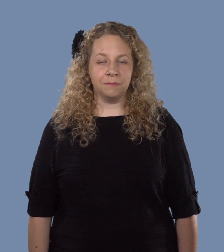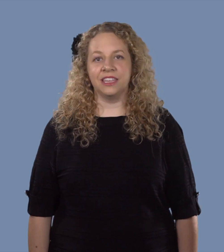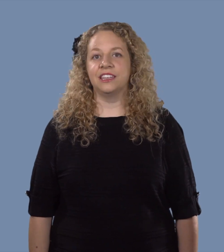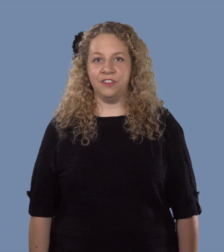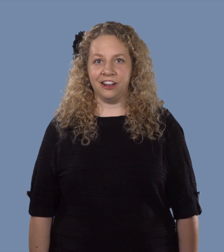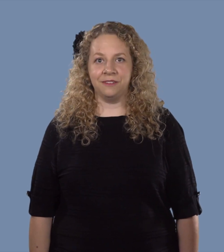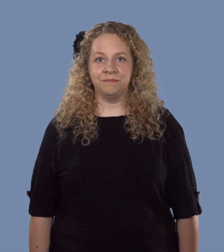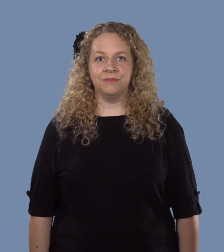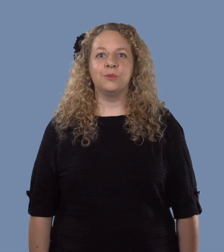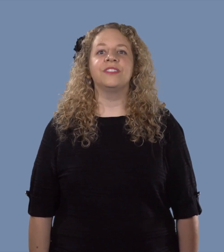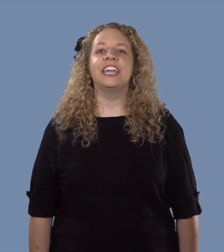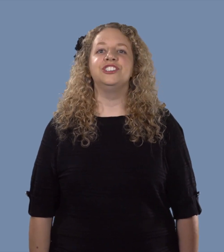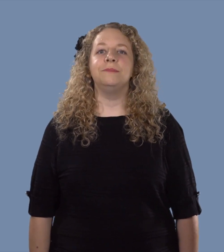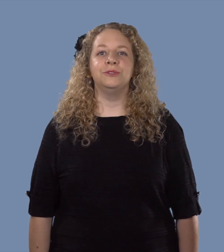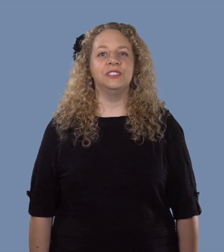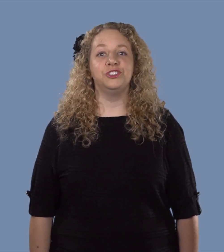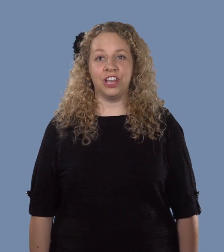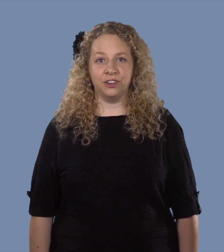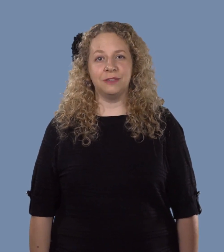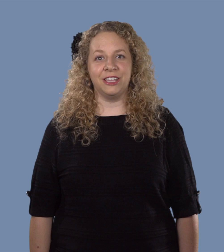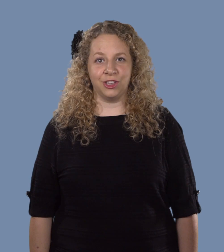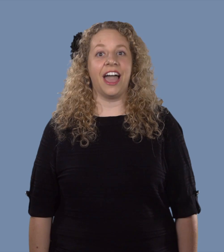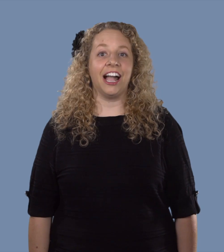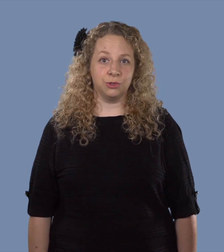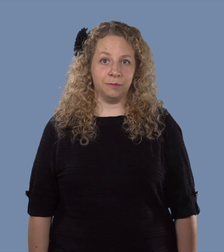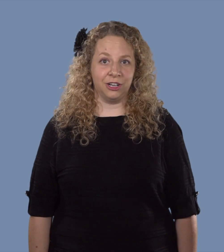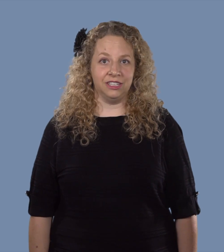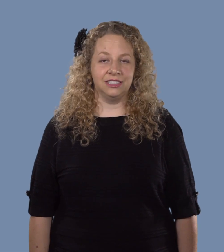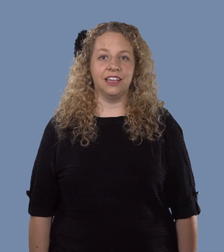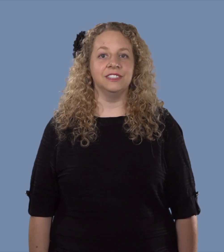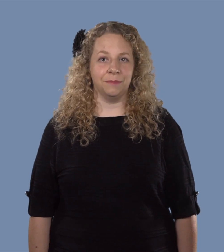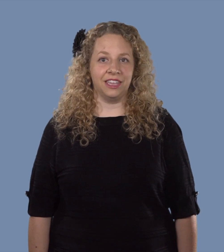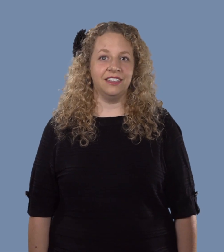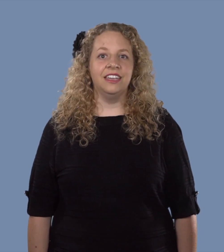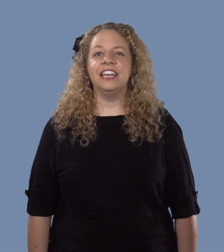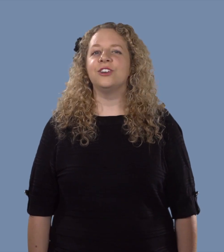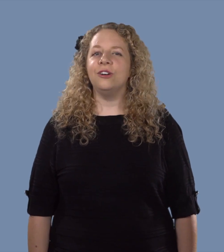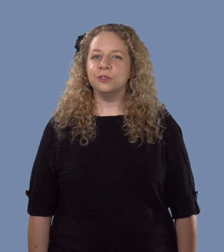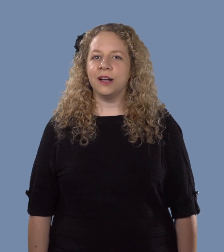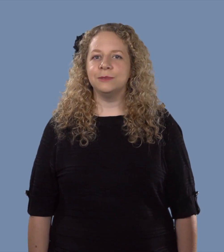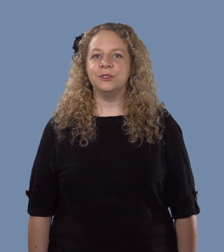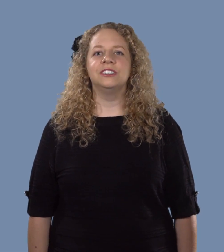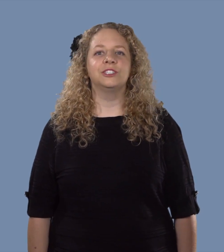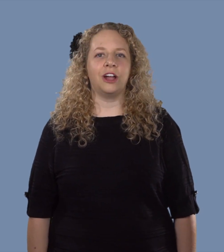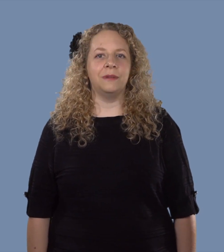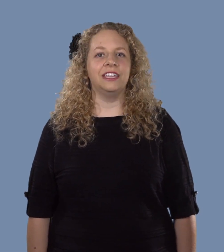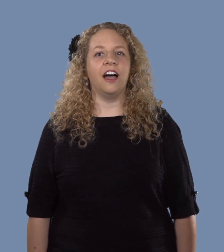it's also possible to describe it in other ways or from other perspectives. You may describe an animal sticking its head up through the ground with